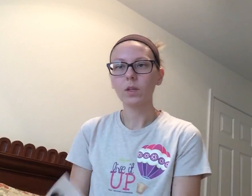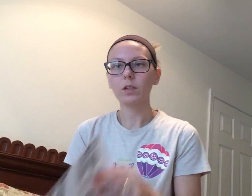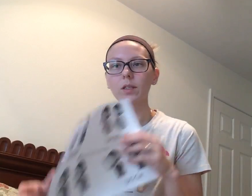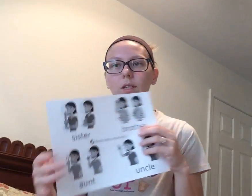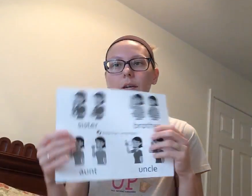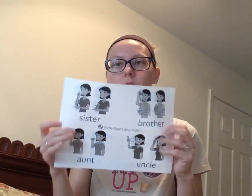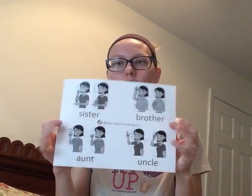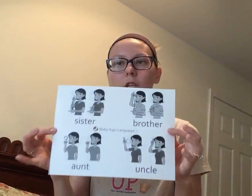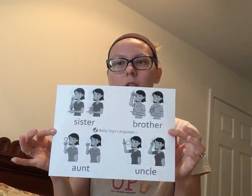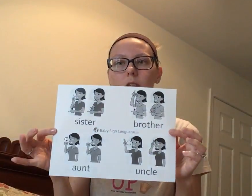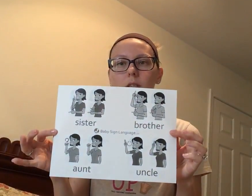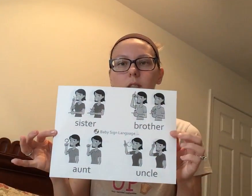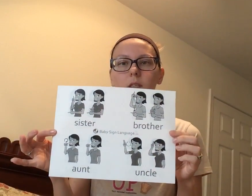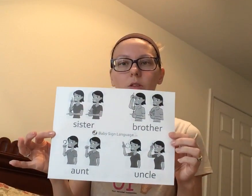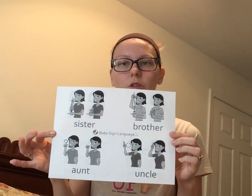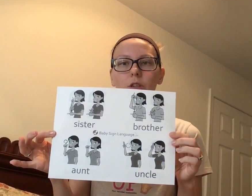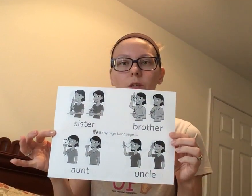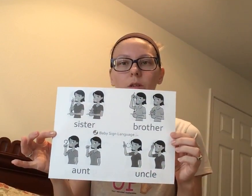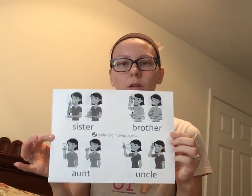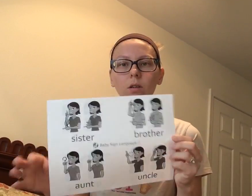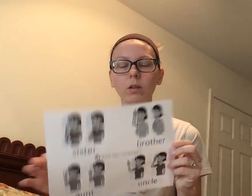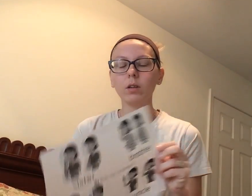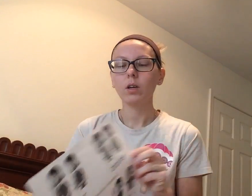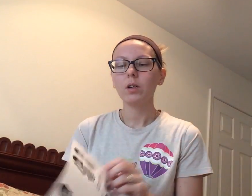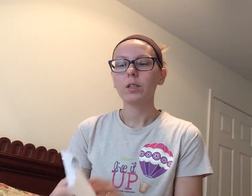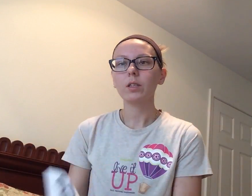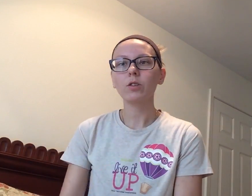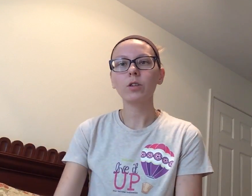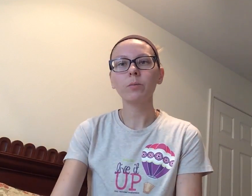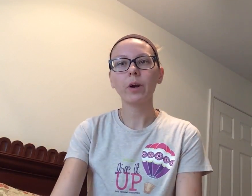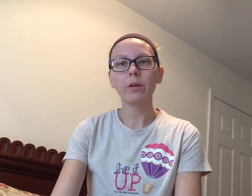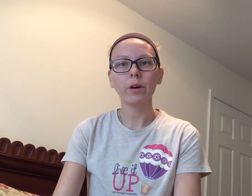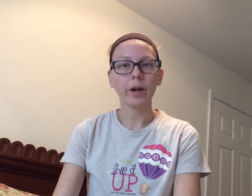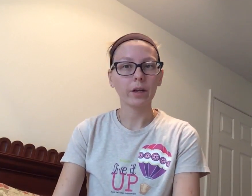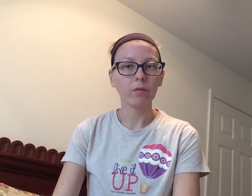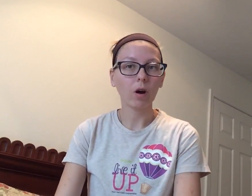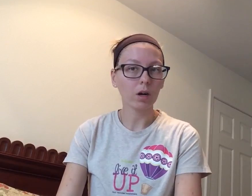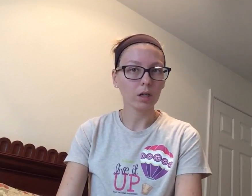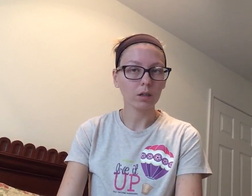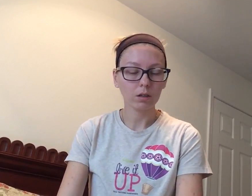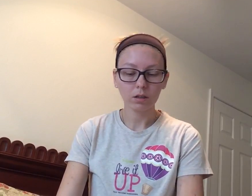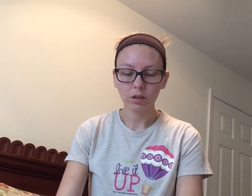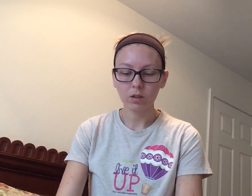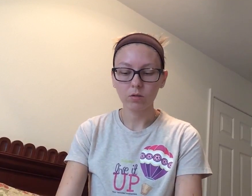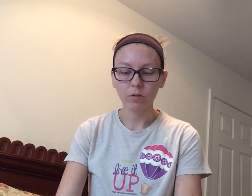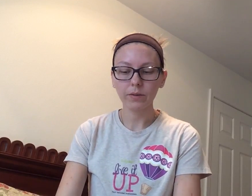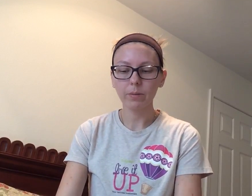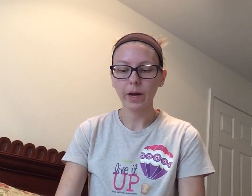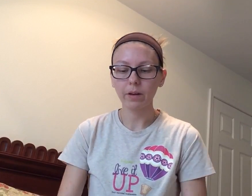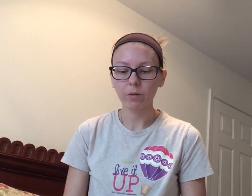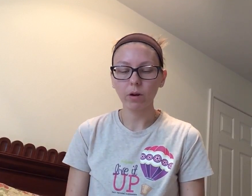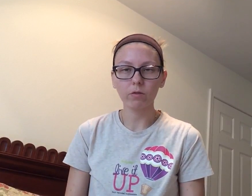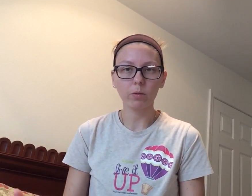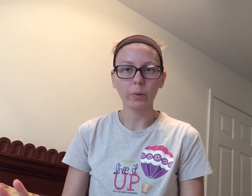This is the next sheet. It says sister. Sister and brother are kind of hard, and so don't feel bad if you have trouble with